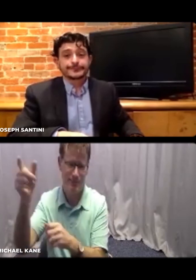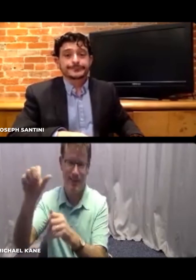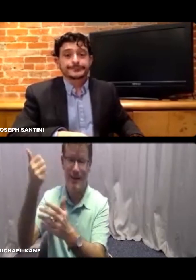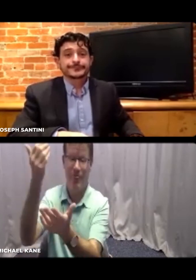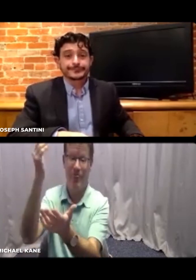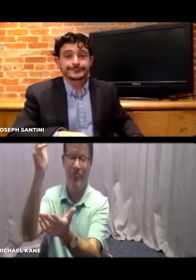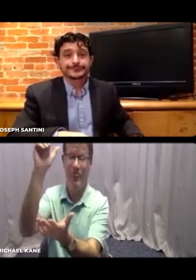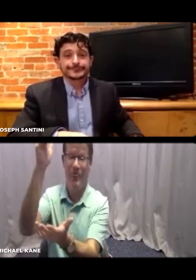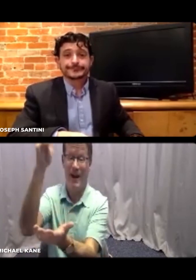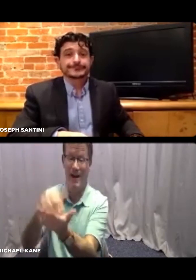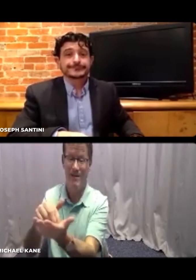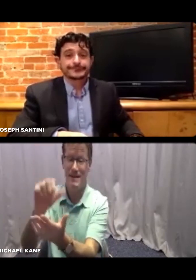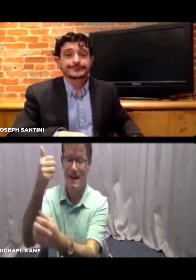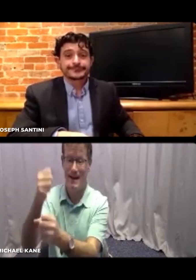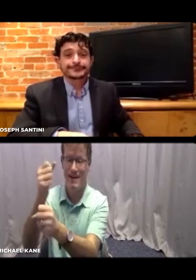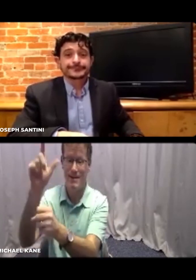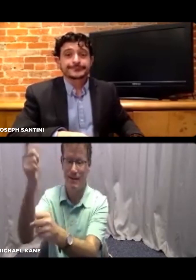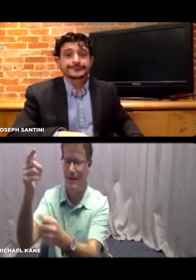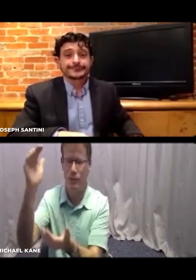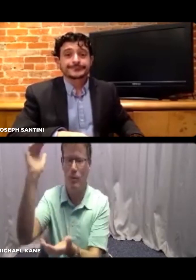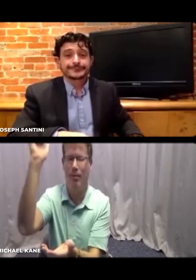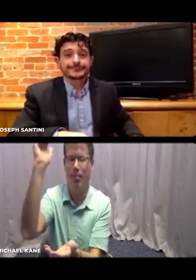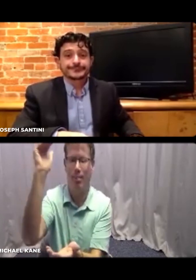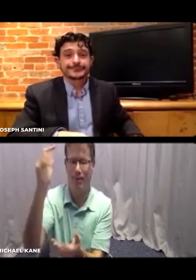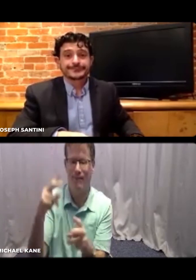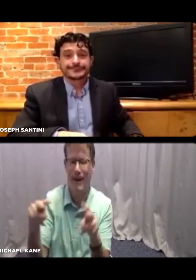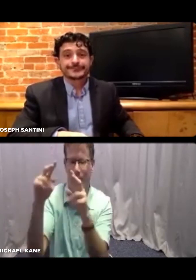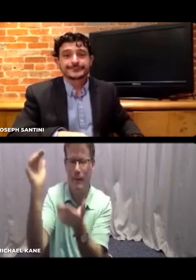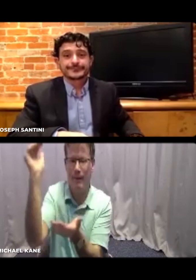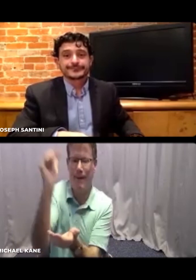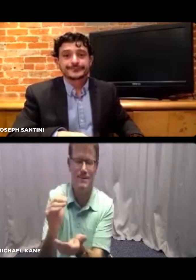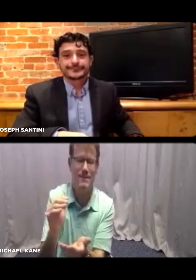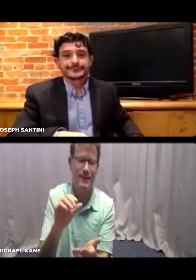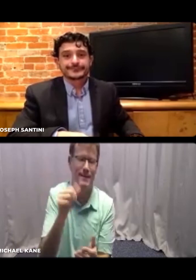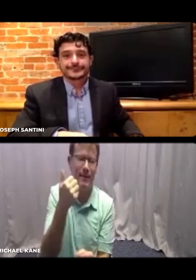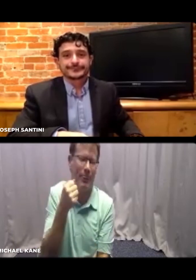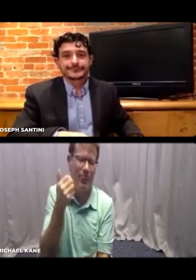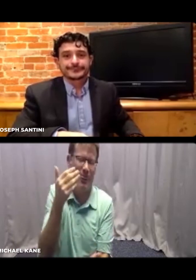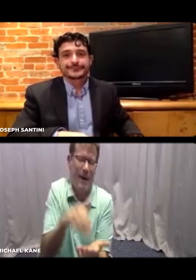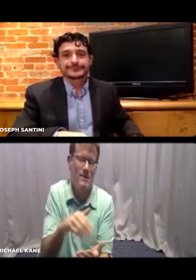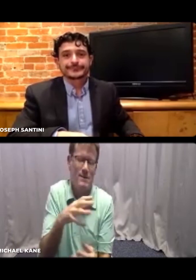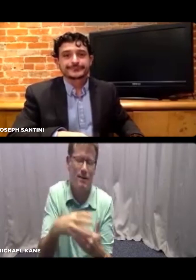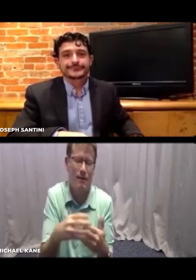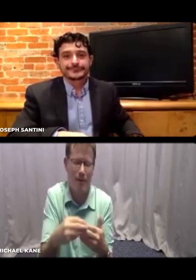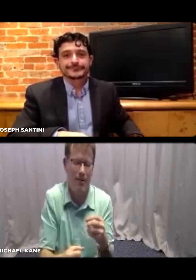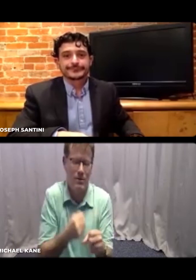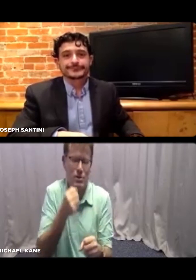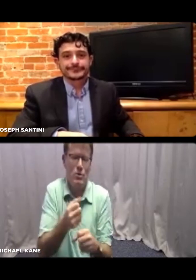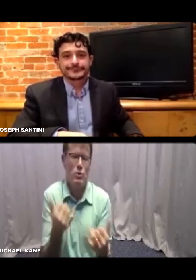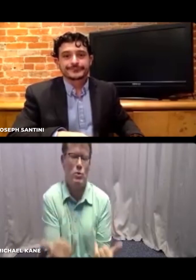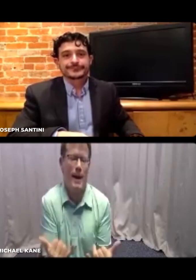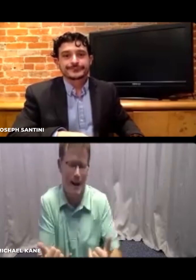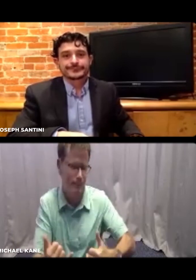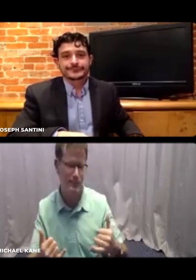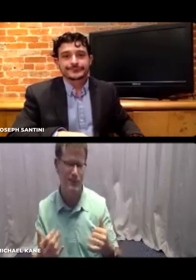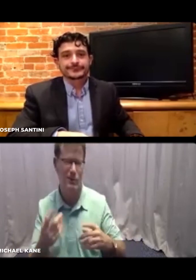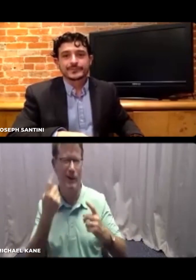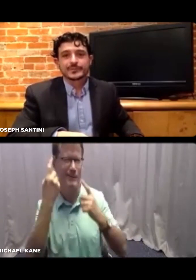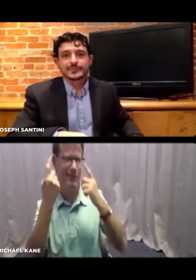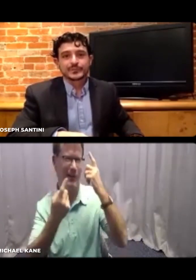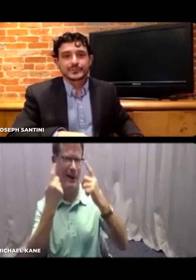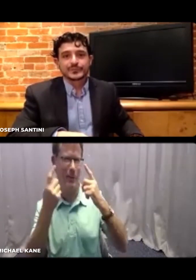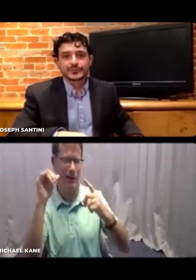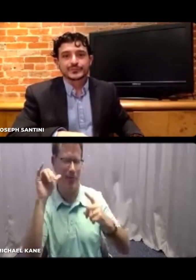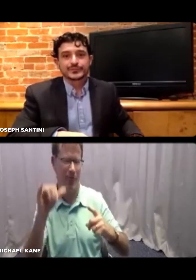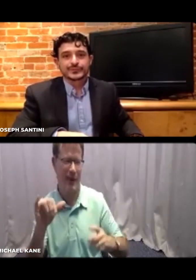years. $10,000 will decrease in value Mm-hmm. Mm-hmm. over time. So you also have